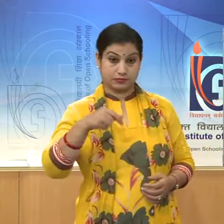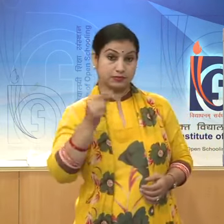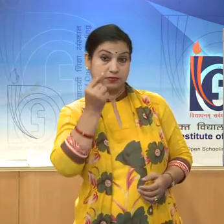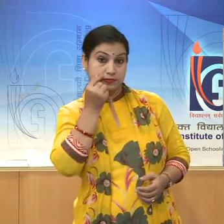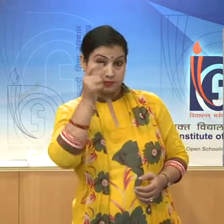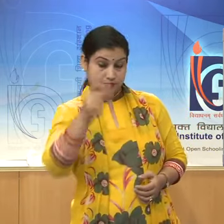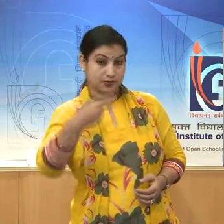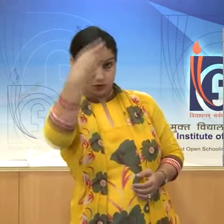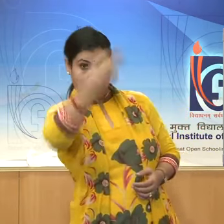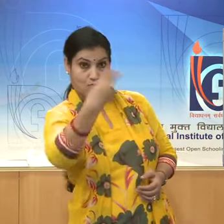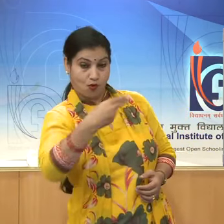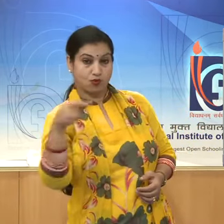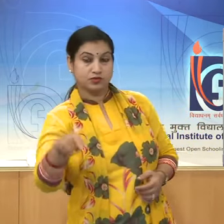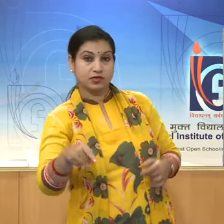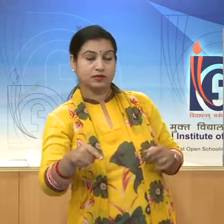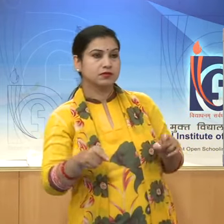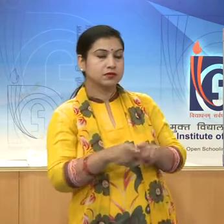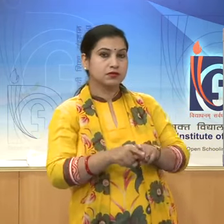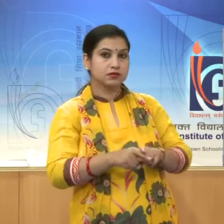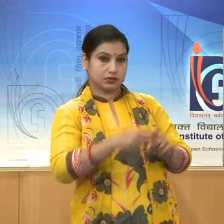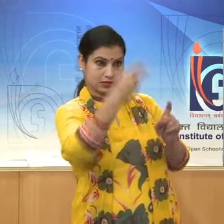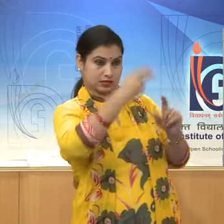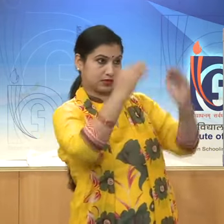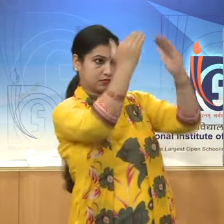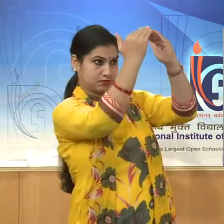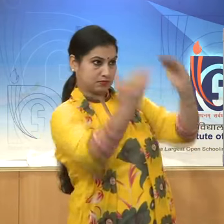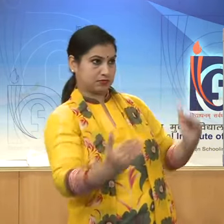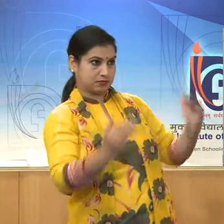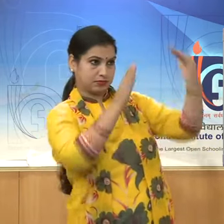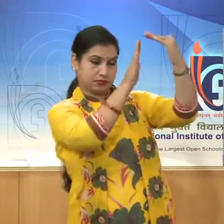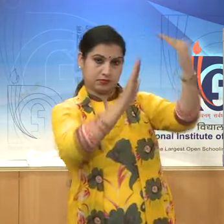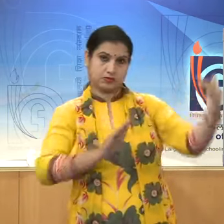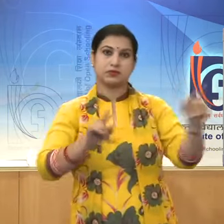Leonardo used a pyramidal design